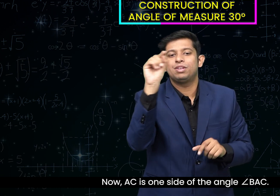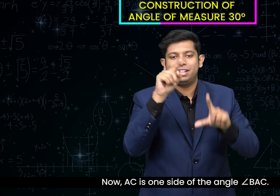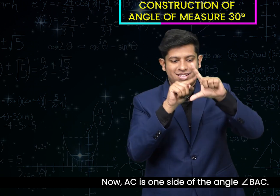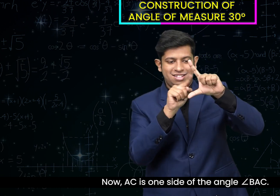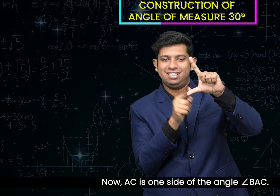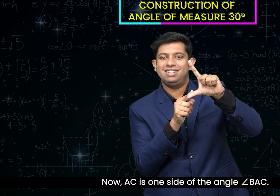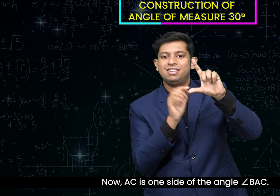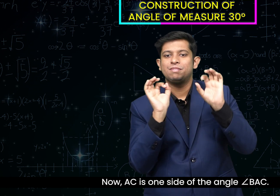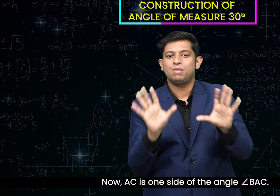angle BAC.